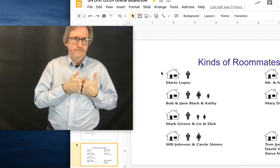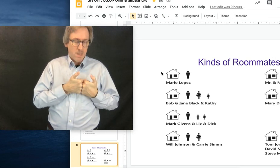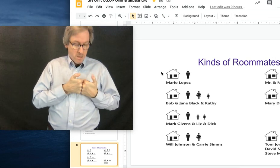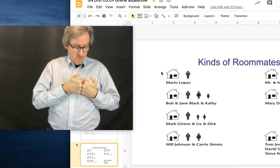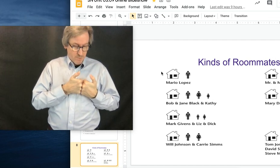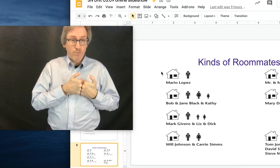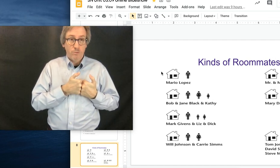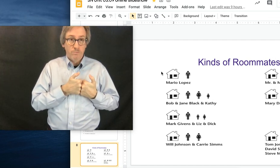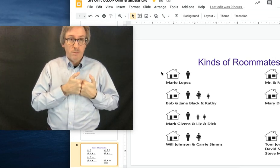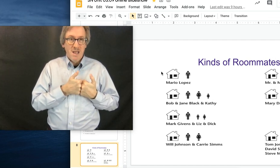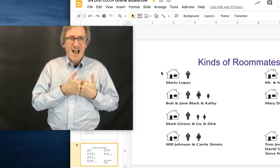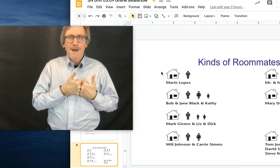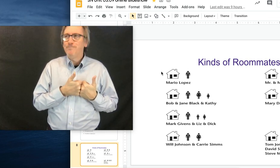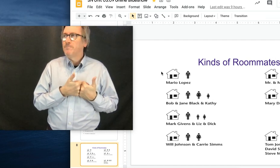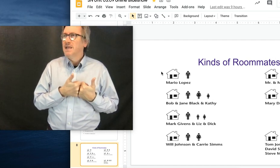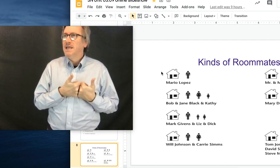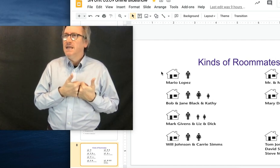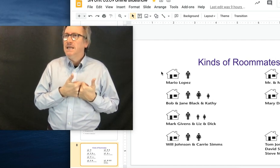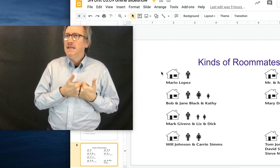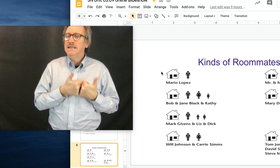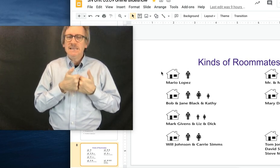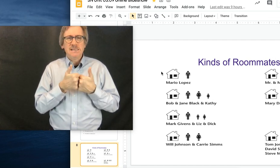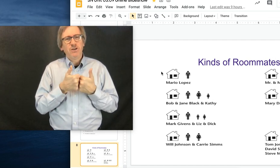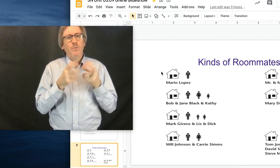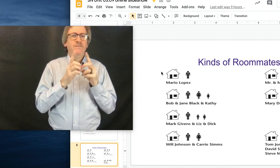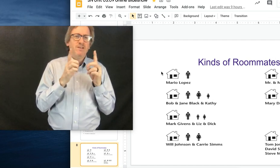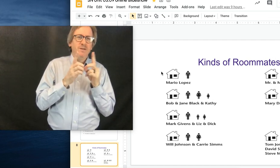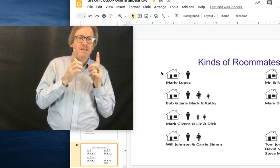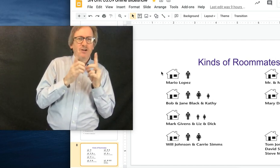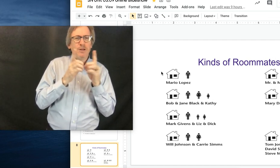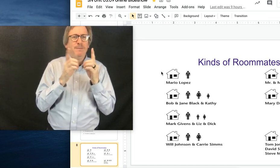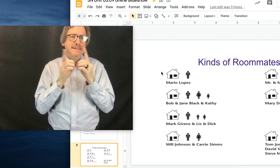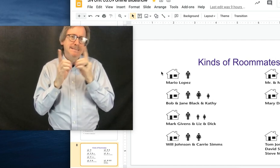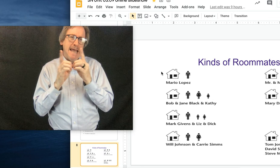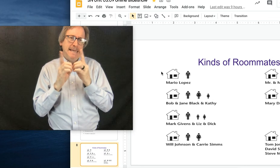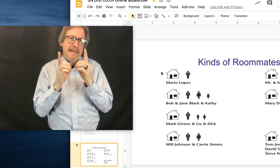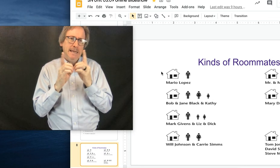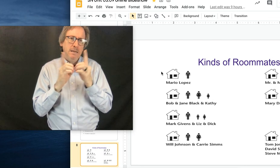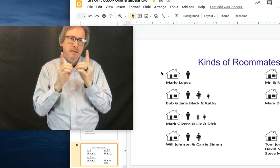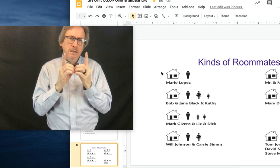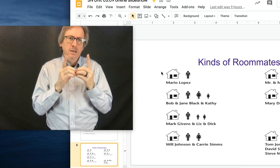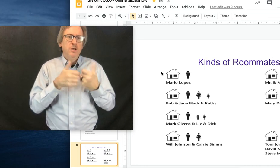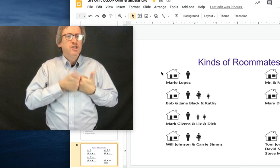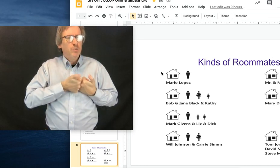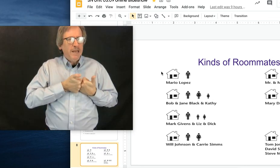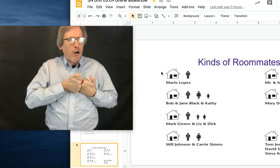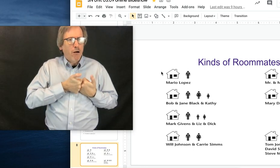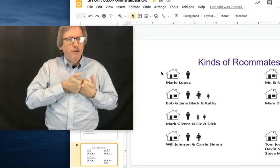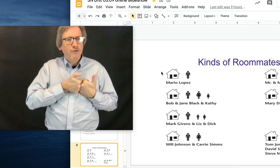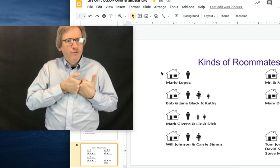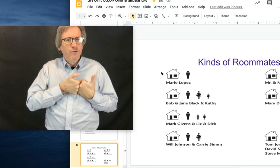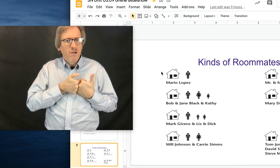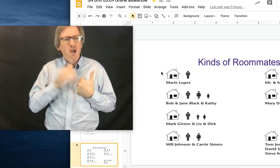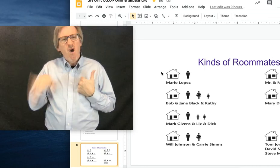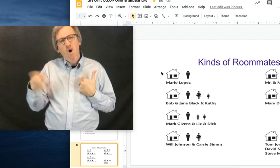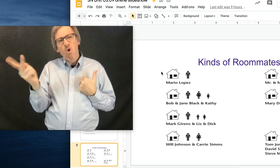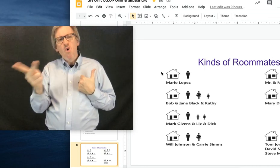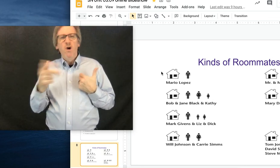So, um, this is good. There can be dating, sweetheart,